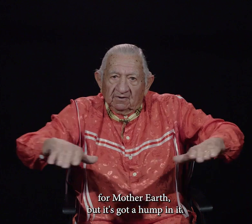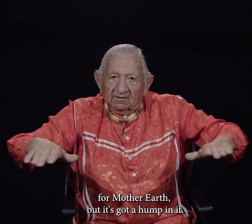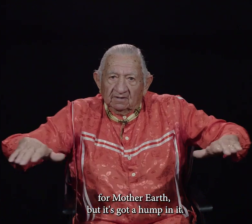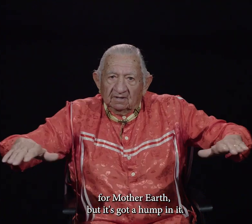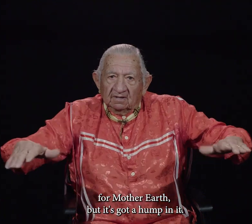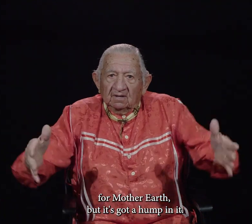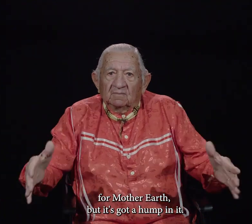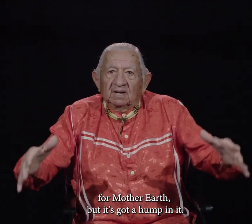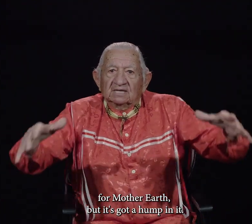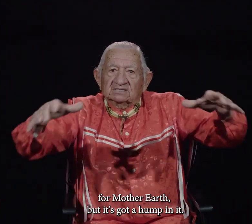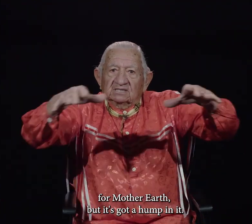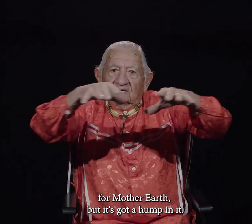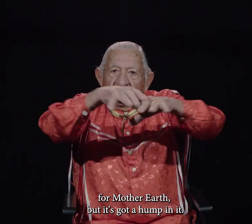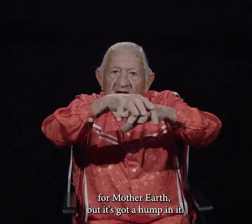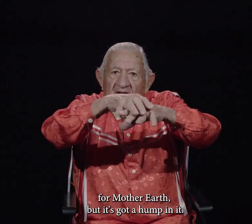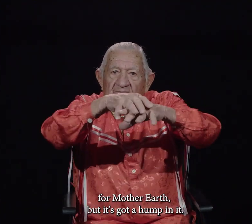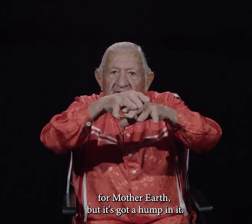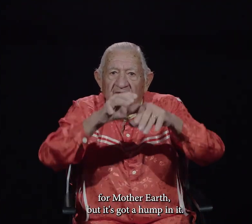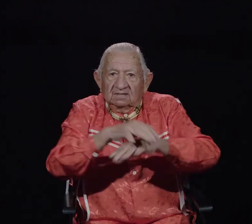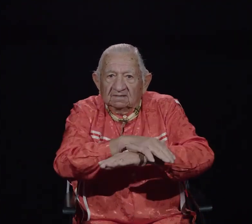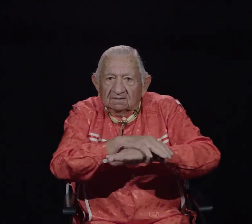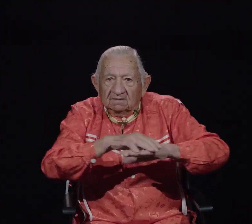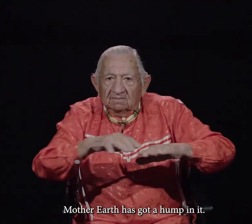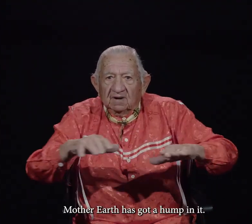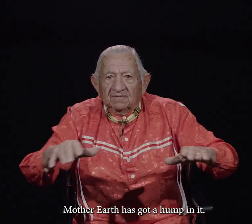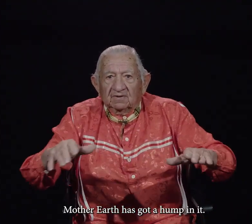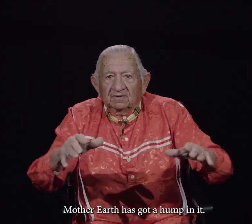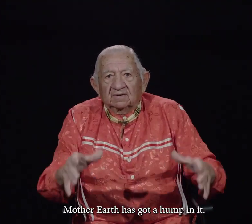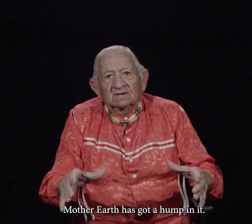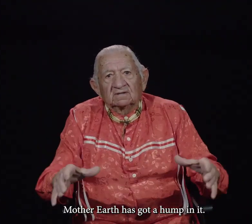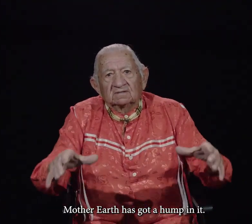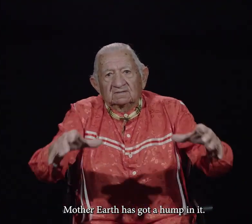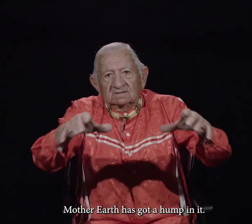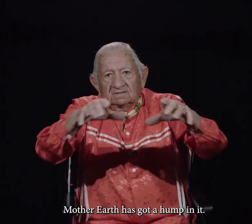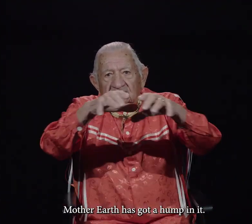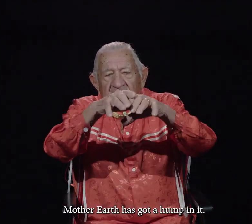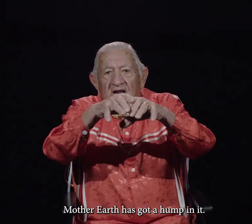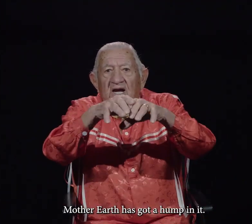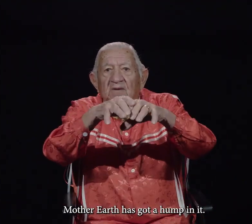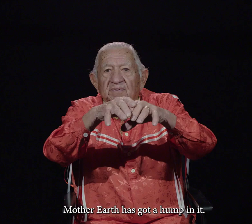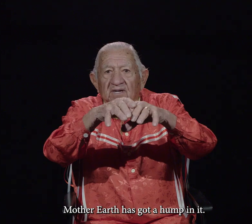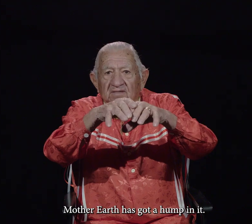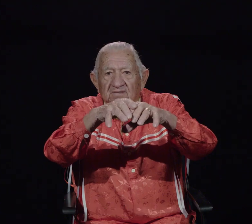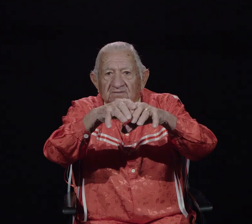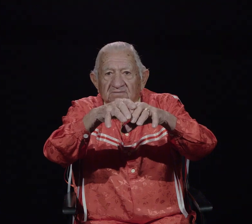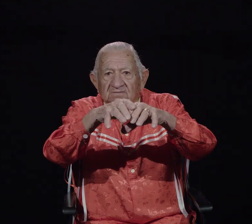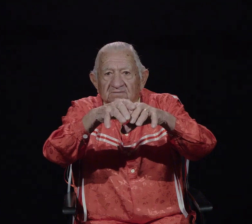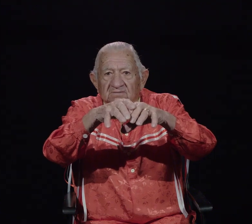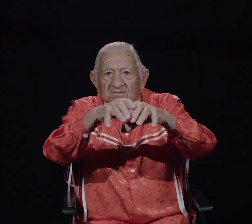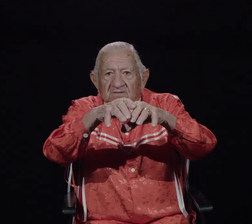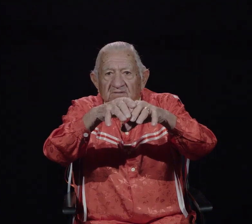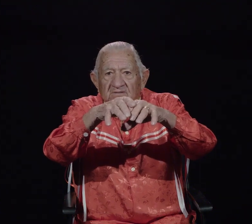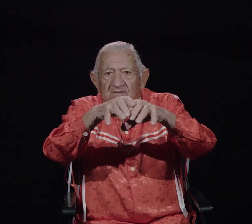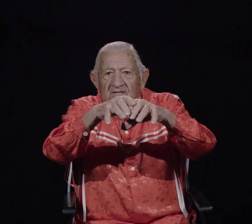Earth, but it's got a hump in it. Mother Earth has got a hump in it. Now